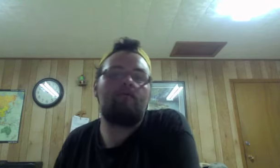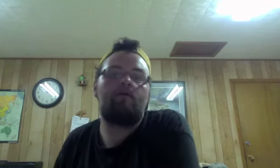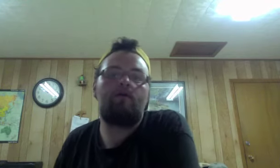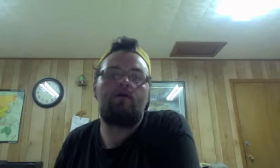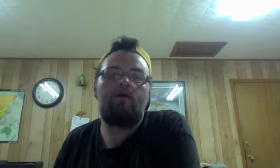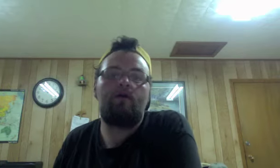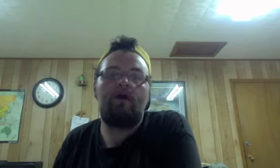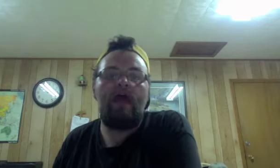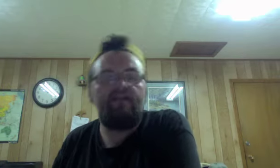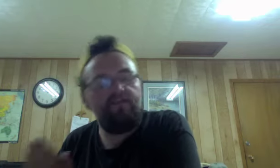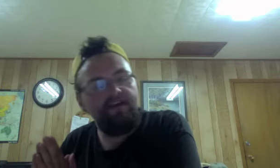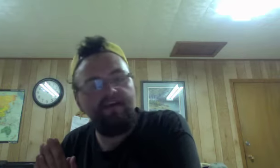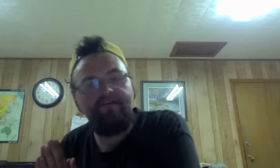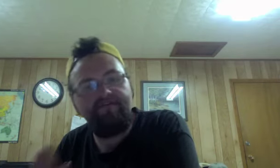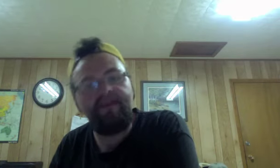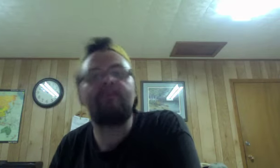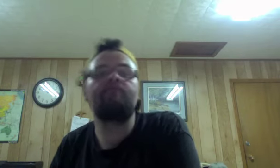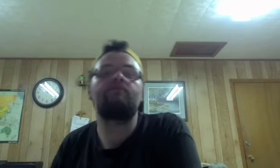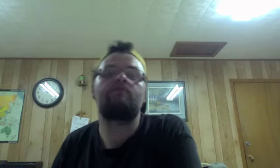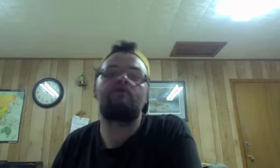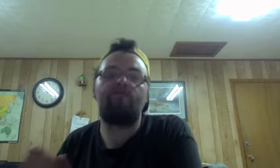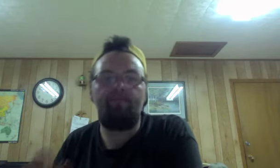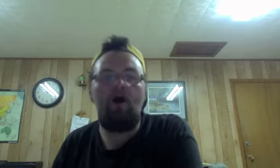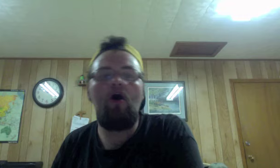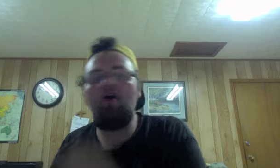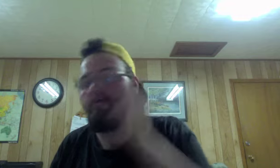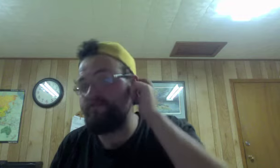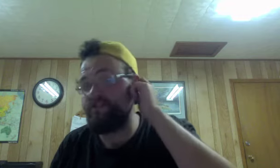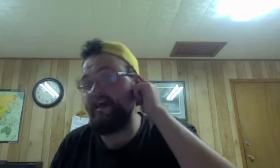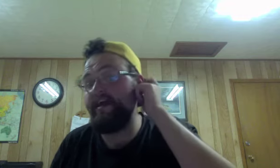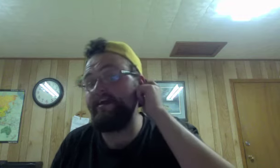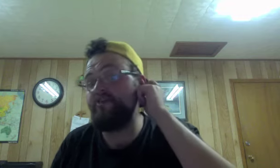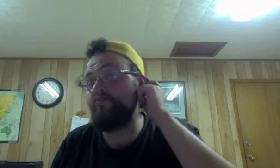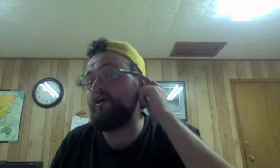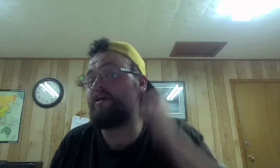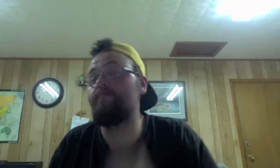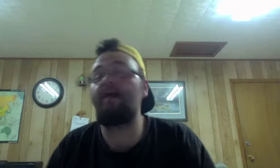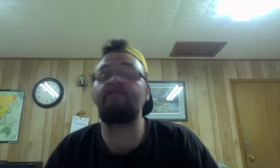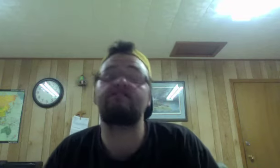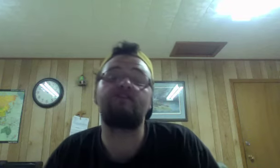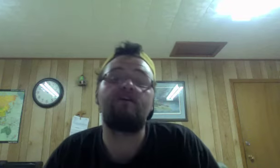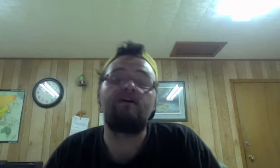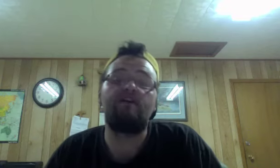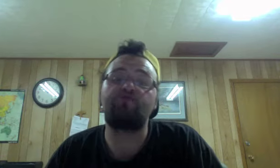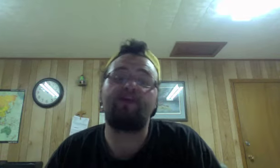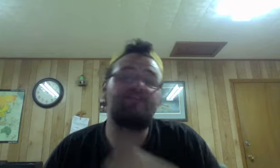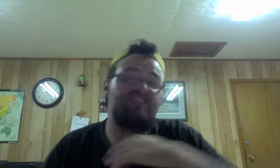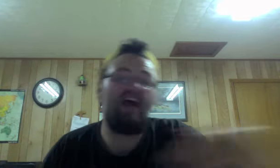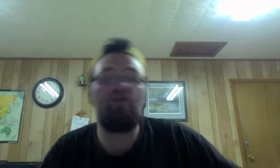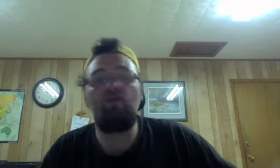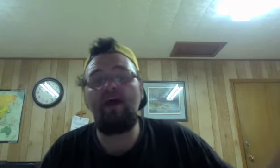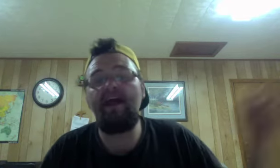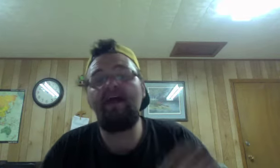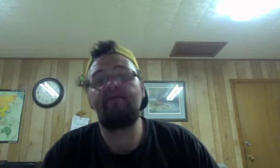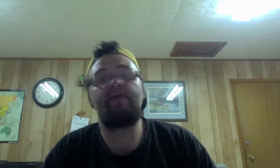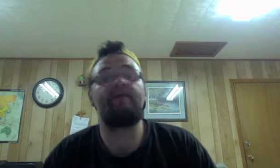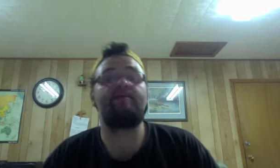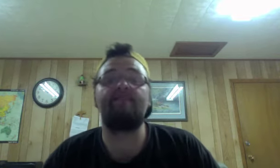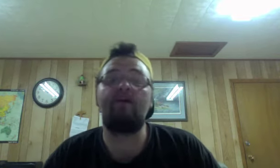and if you think you're feed him the ball stay you want to get him maybe this record just out of the way maybe be over